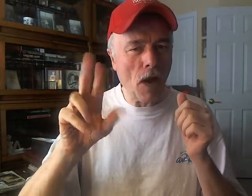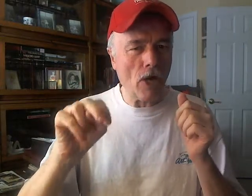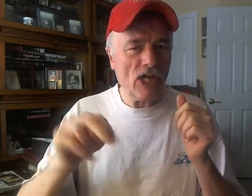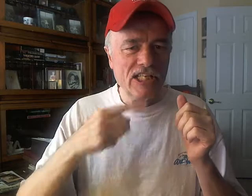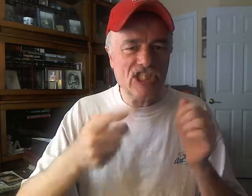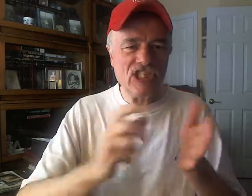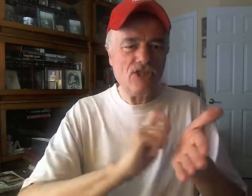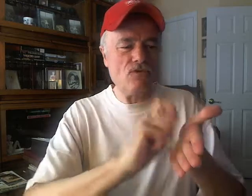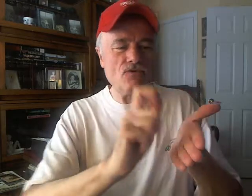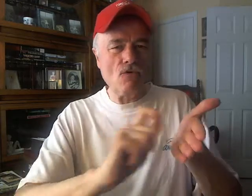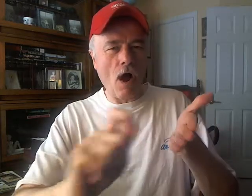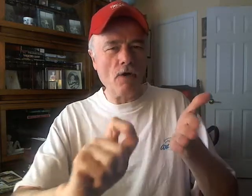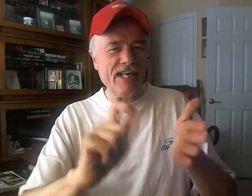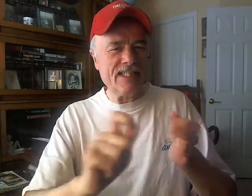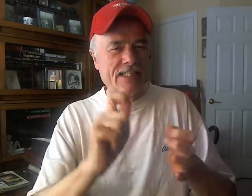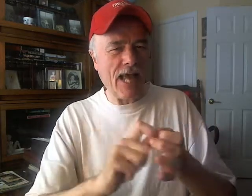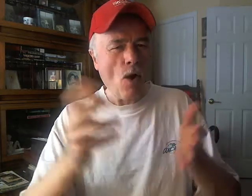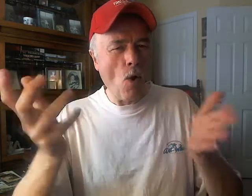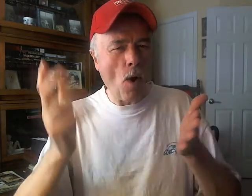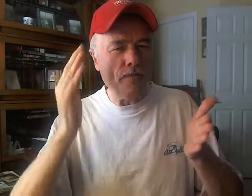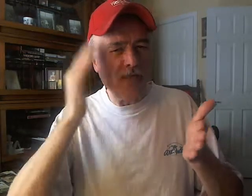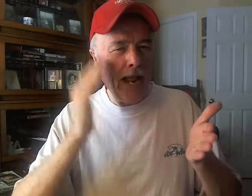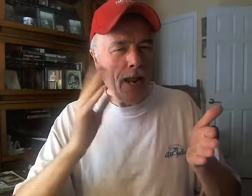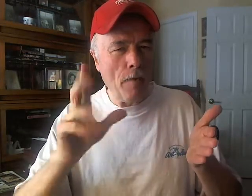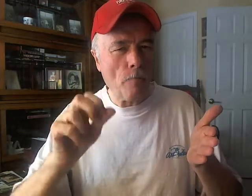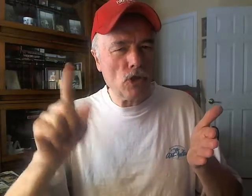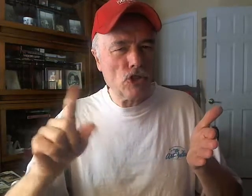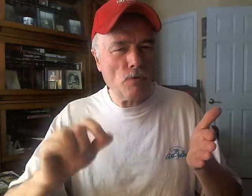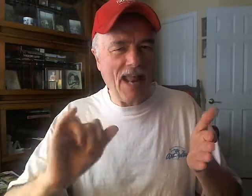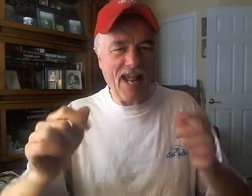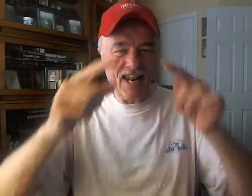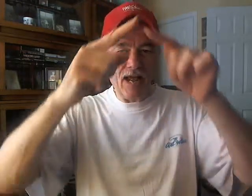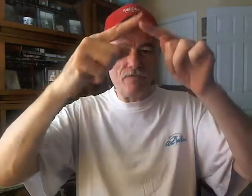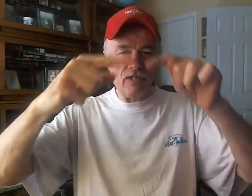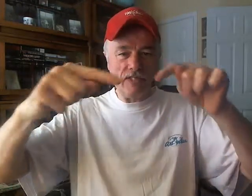modern. She drew and said, what the hay boy should I have this?